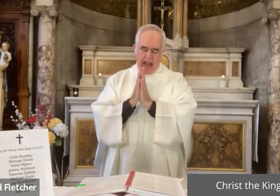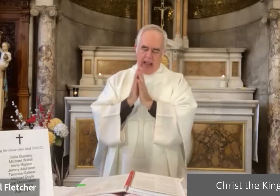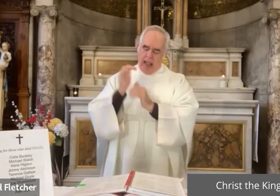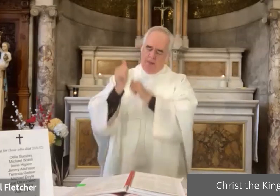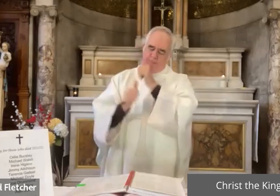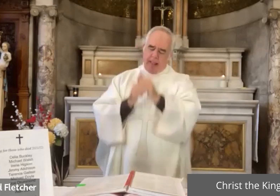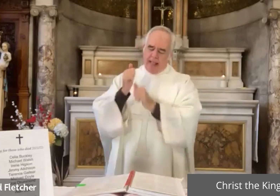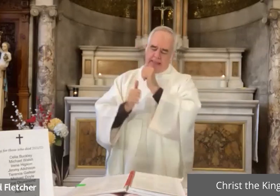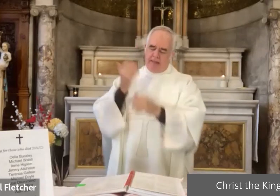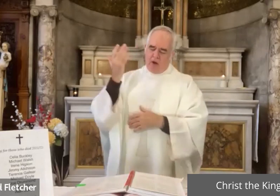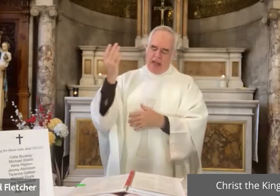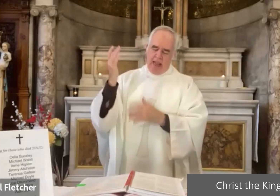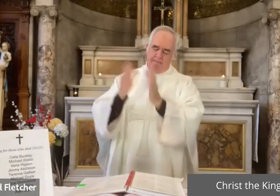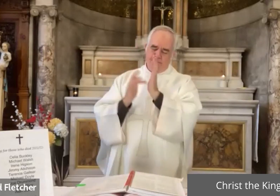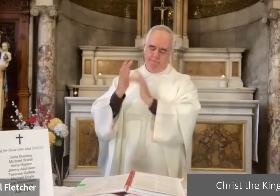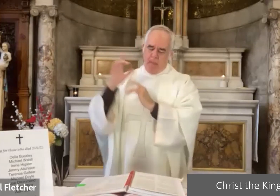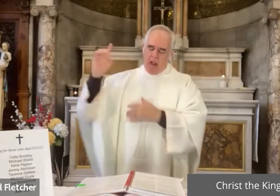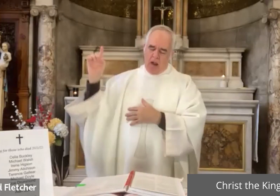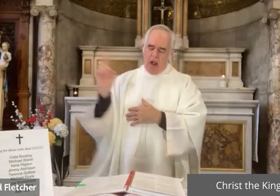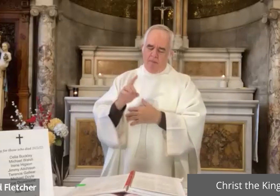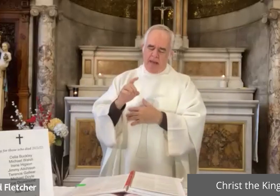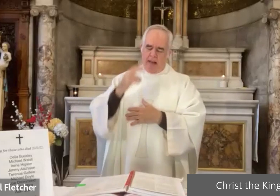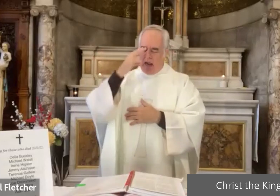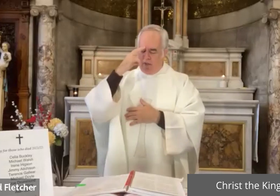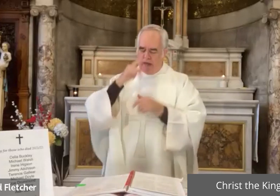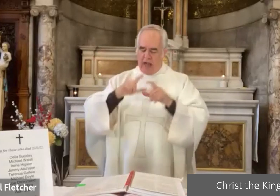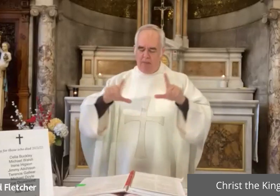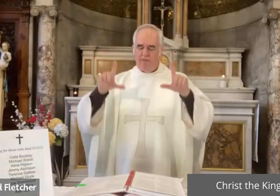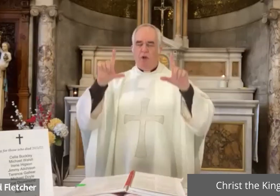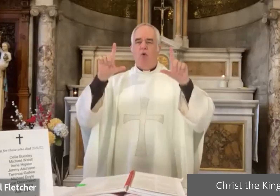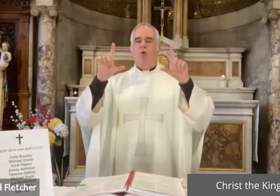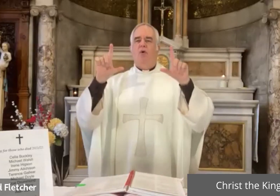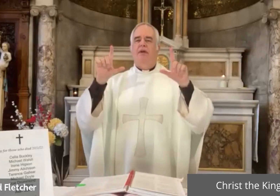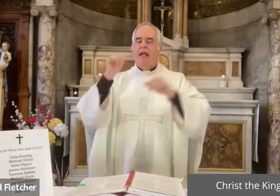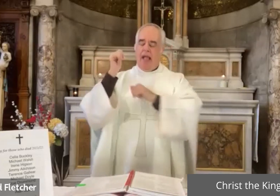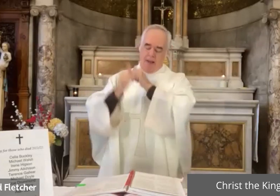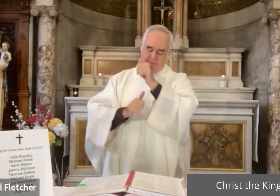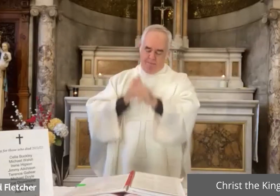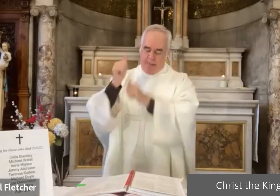pray. Blessings on him coming in the name of the Lord.